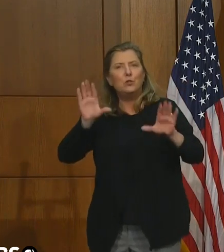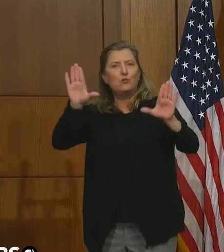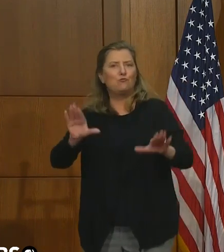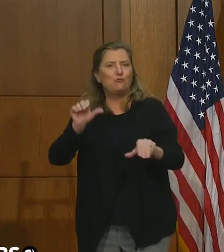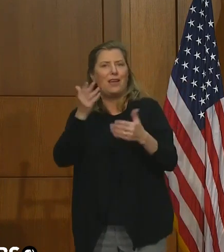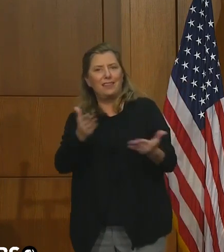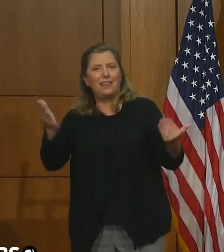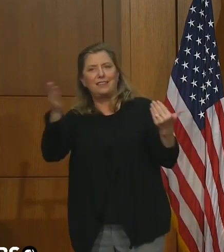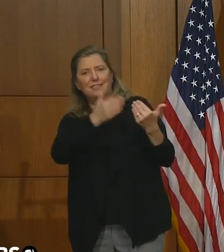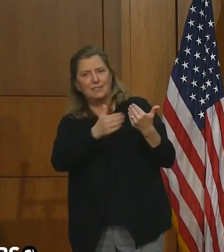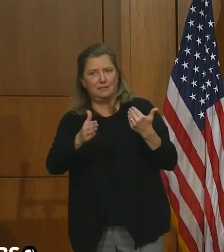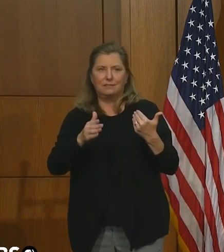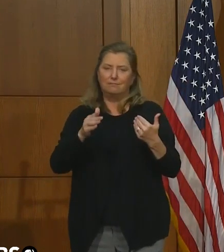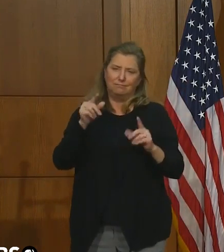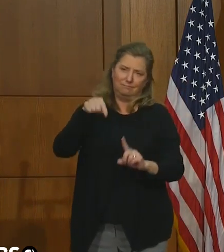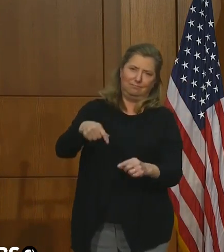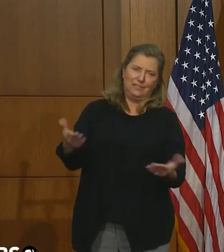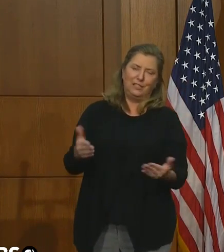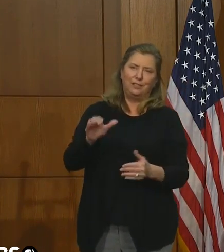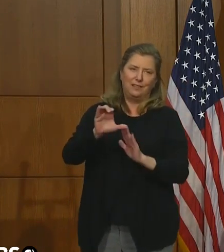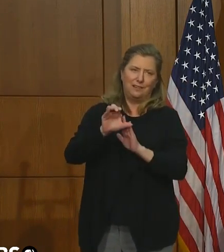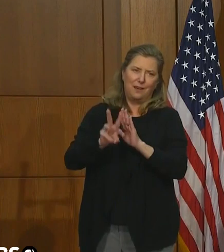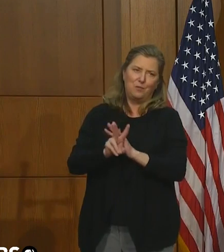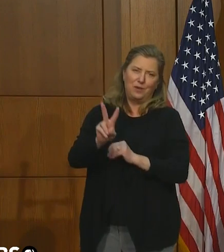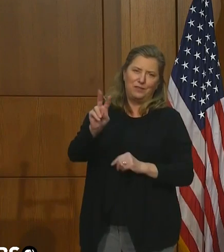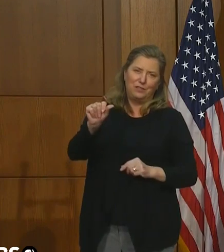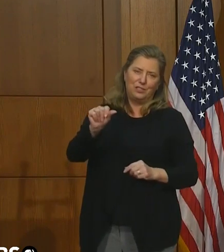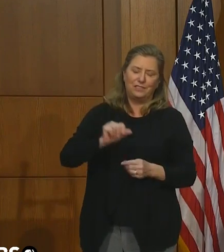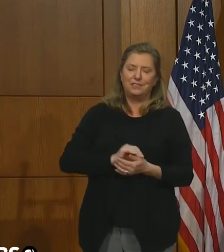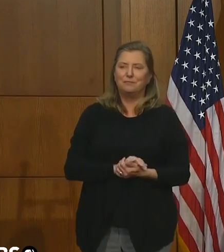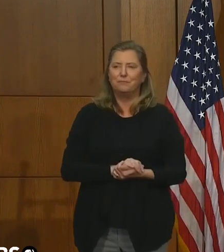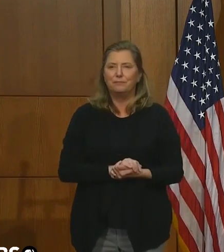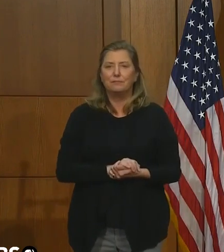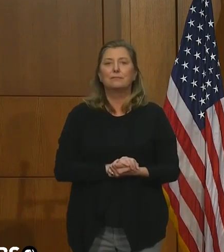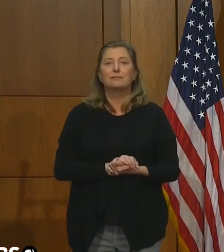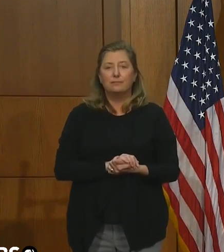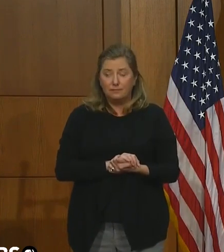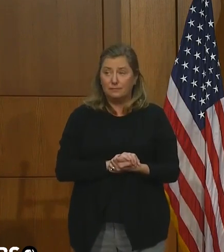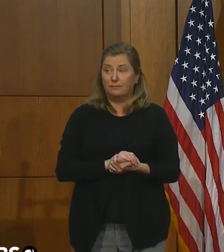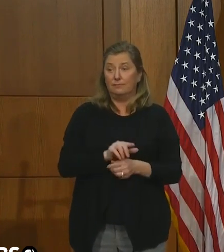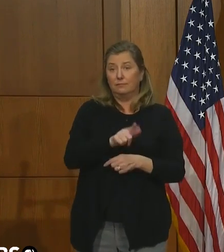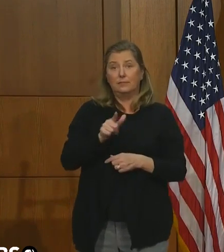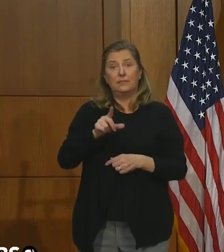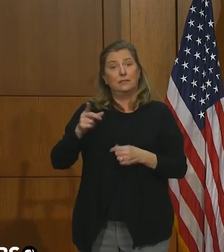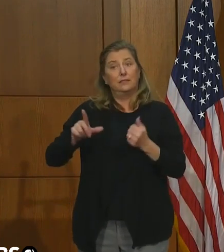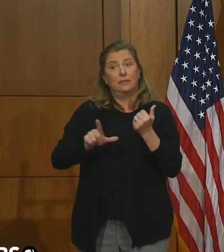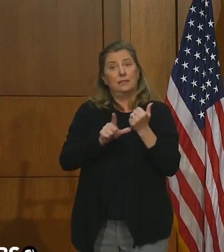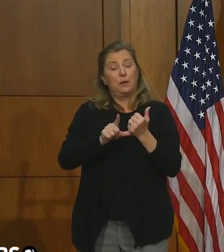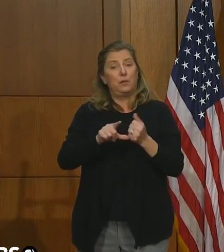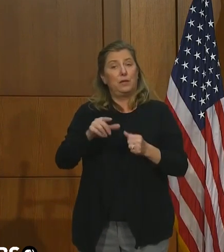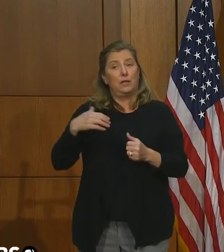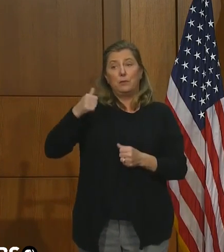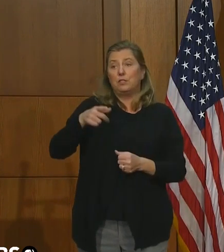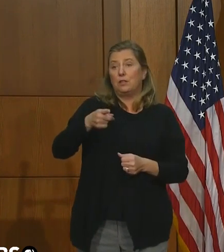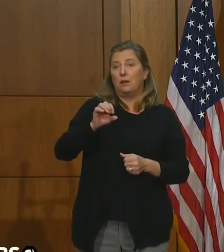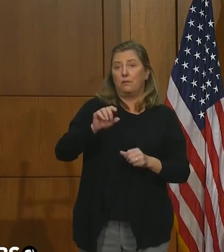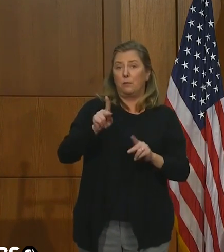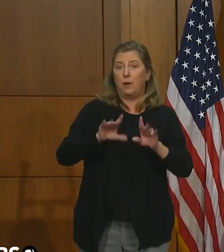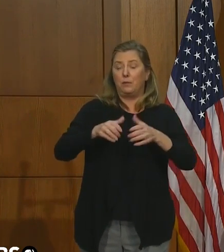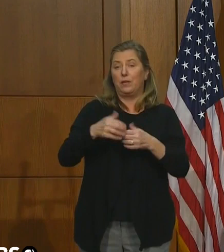things, especially here in the Commonwealth of Virginia. Now we'll have our Deputy Commissioner of Population Health, Dr.